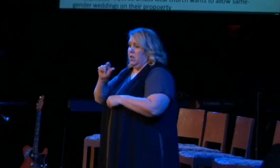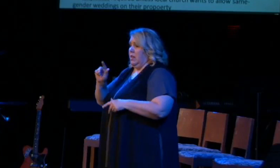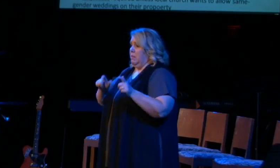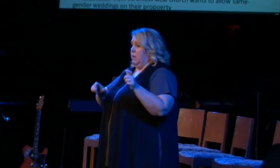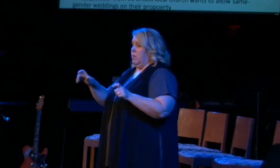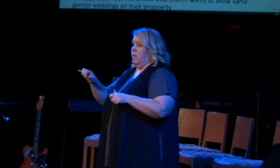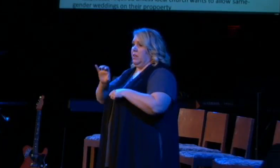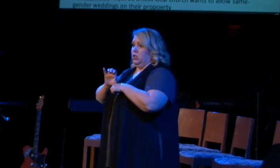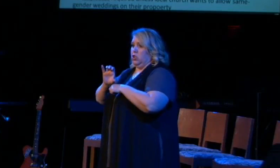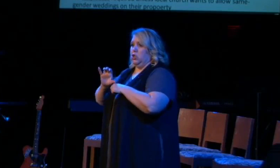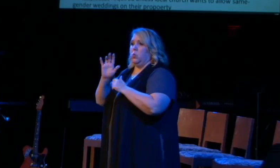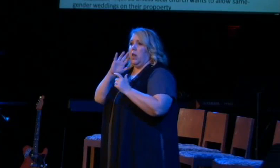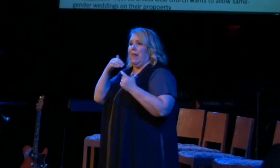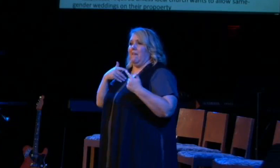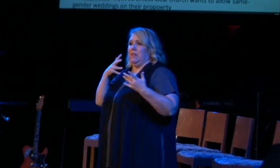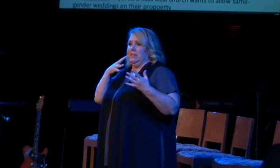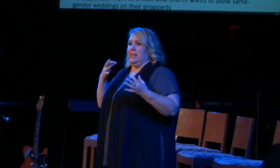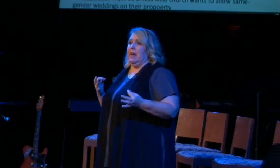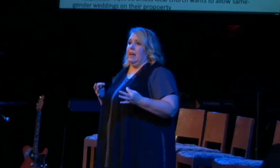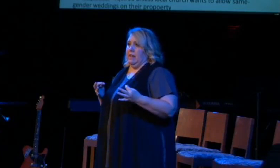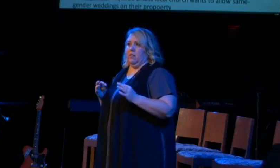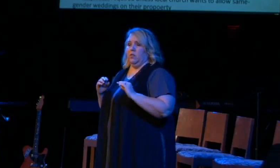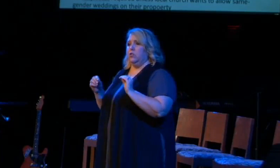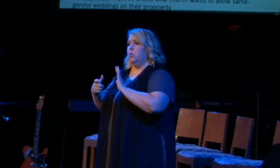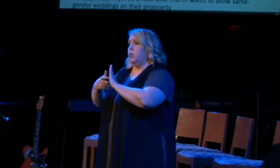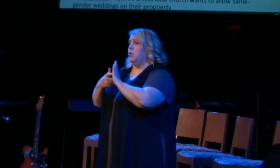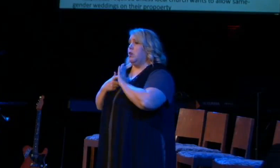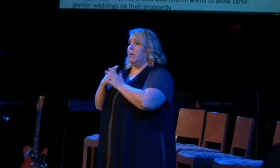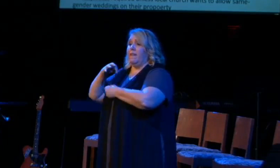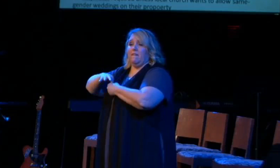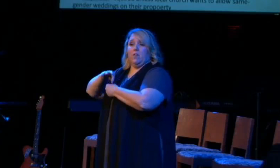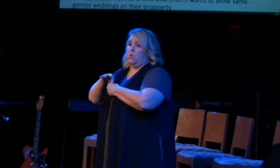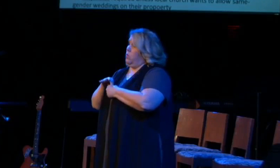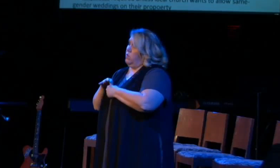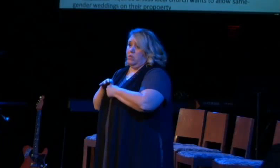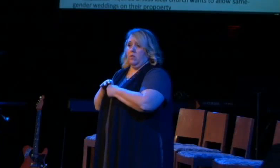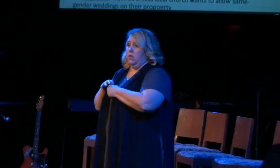that church will have a say. There's no requirement that they take a vote